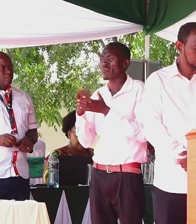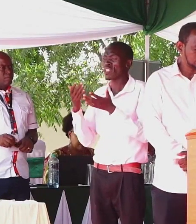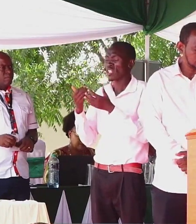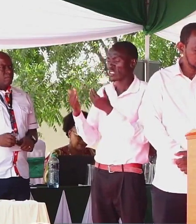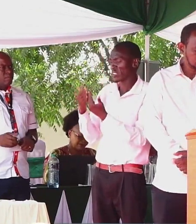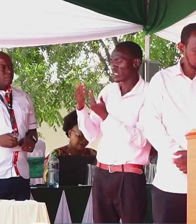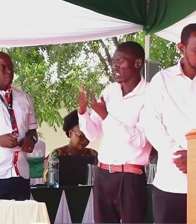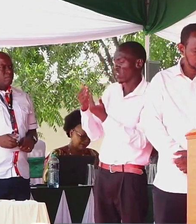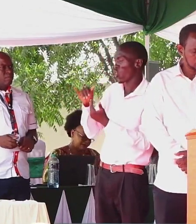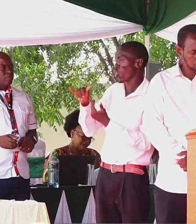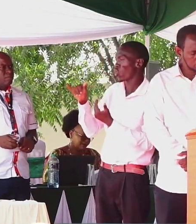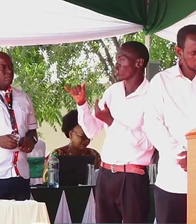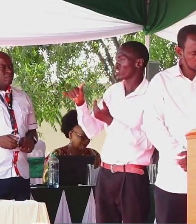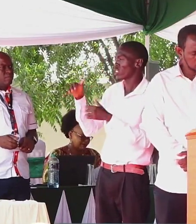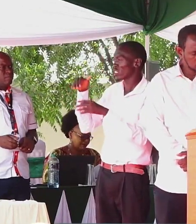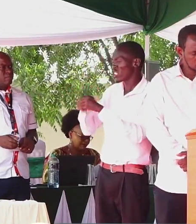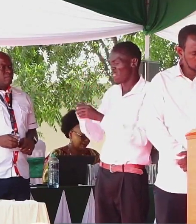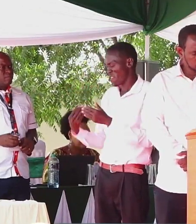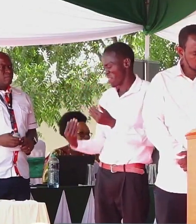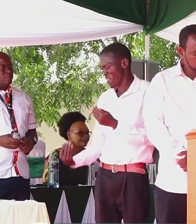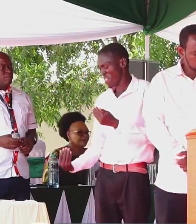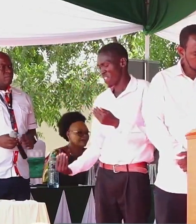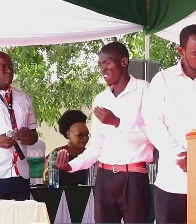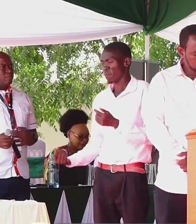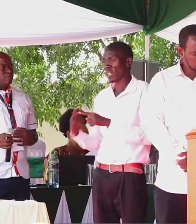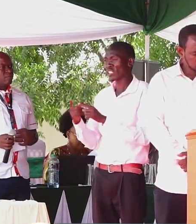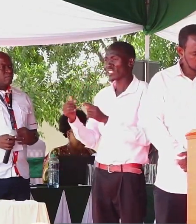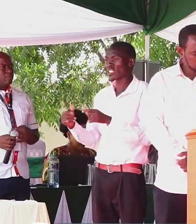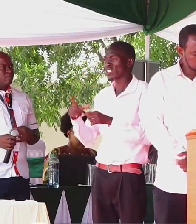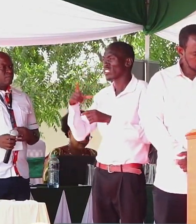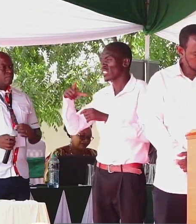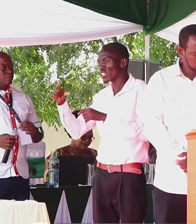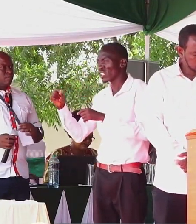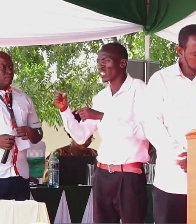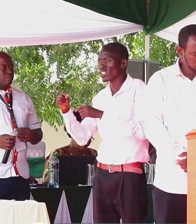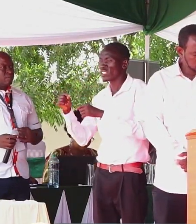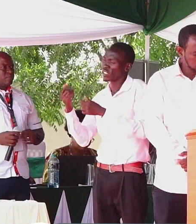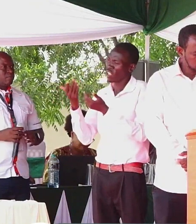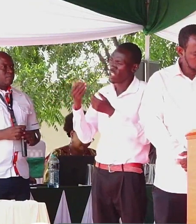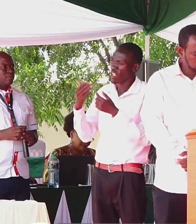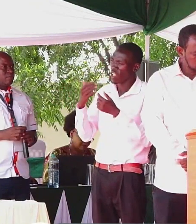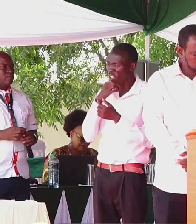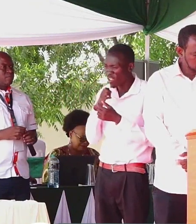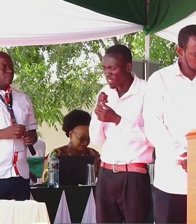of those children when they are very young. They go to duxis up to a certain age, then they go to